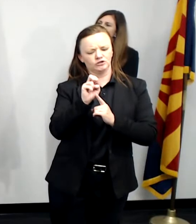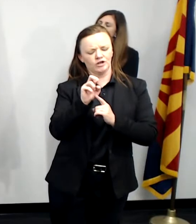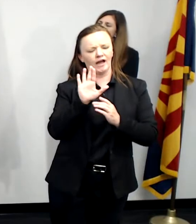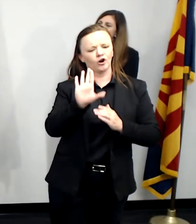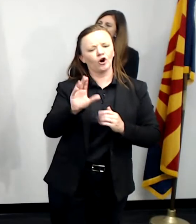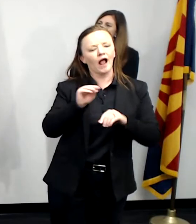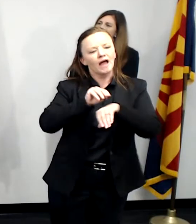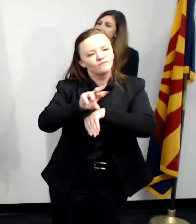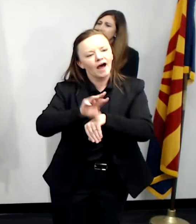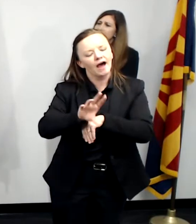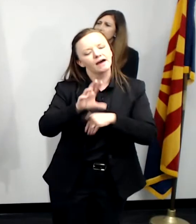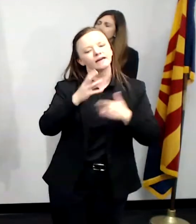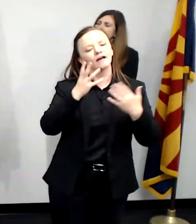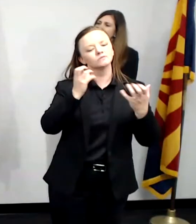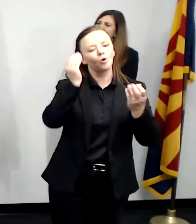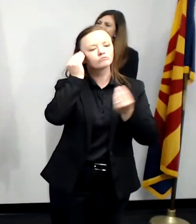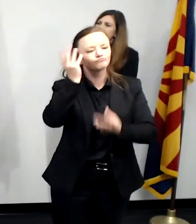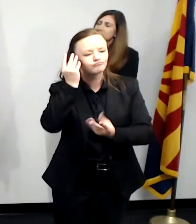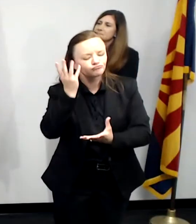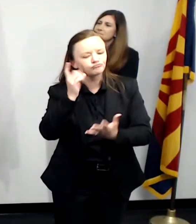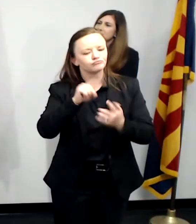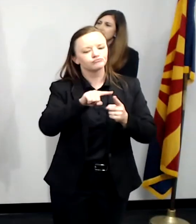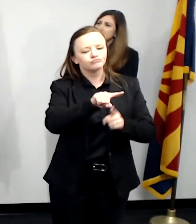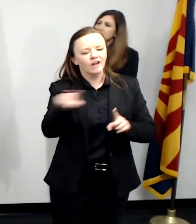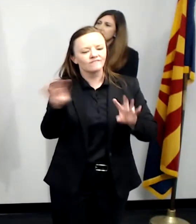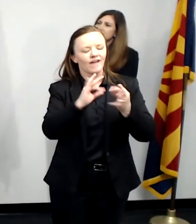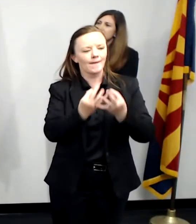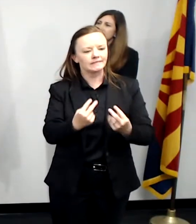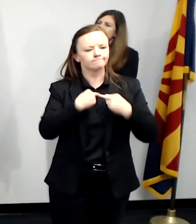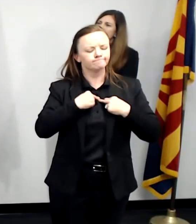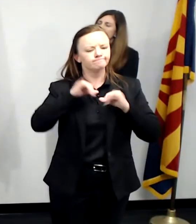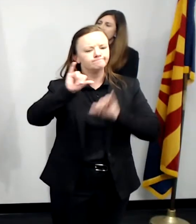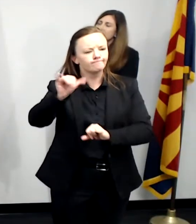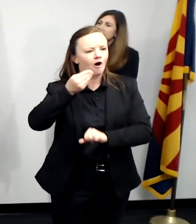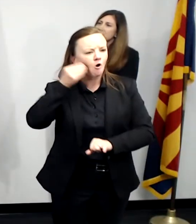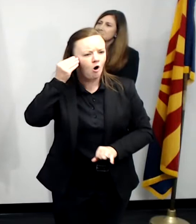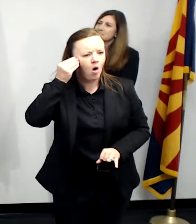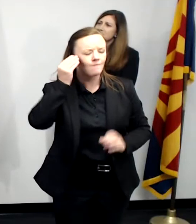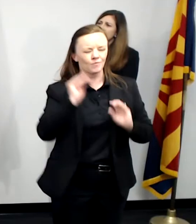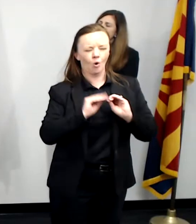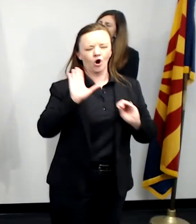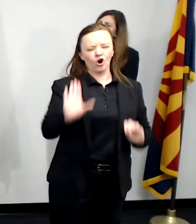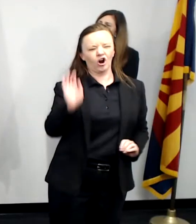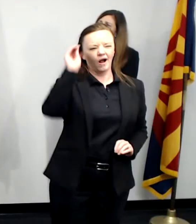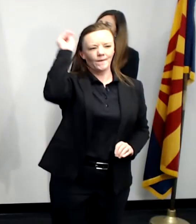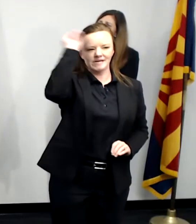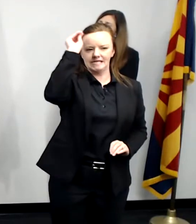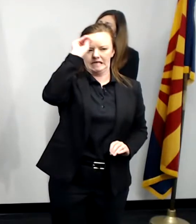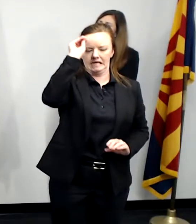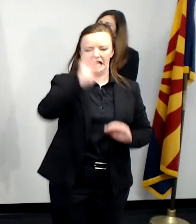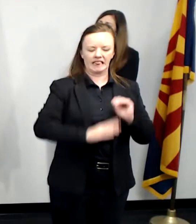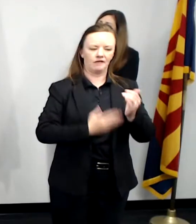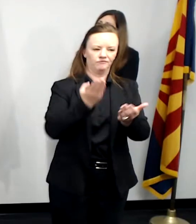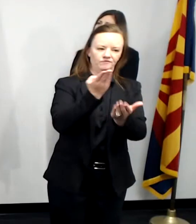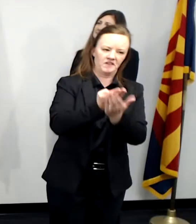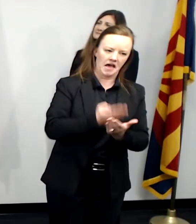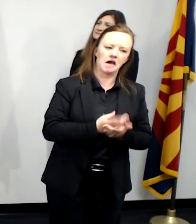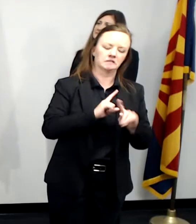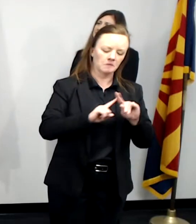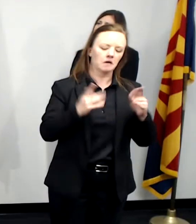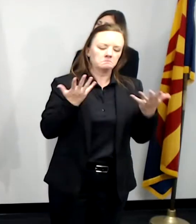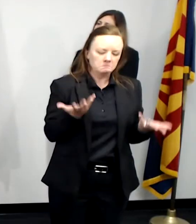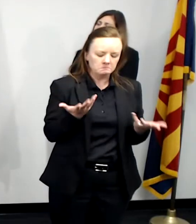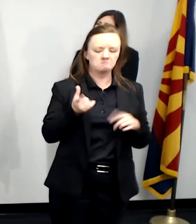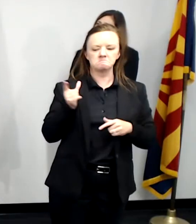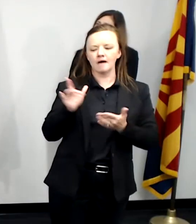like people to know? This is kind of an opinion question as opposed to a fact question, but I think